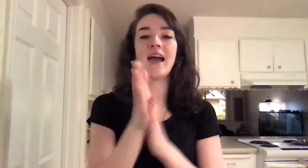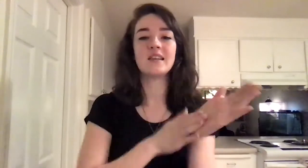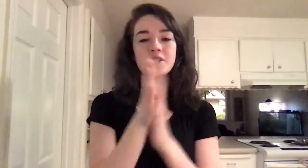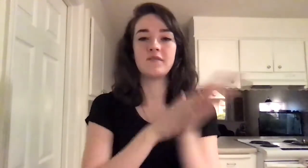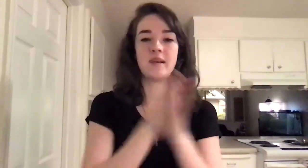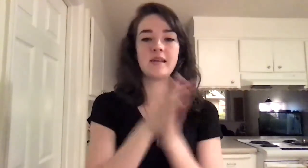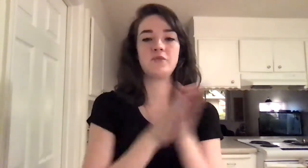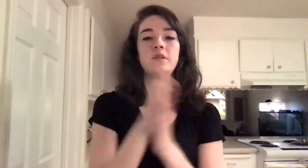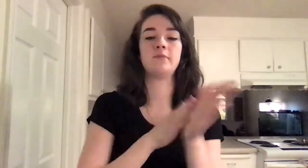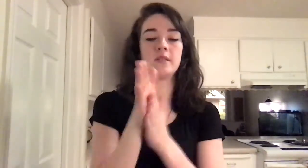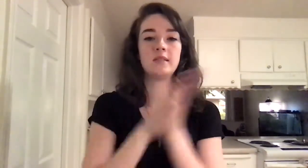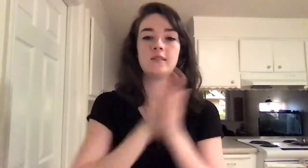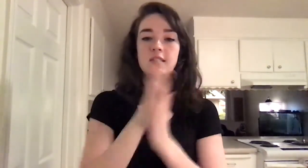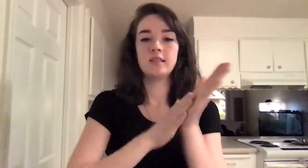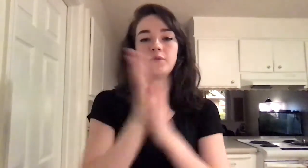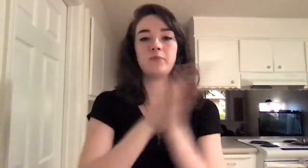just give them a nice rub. Rub.